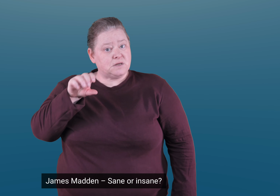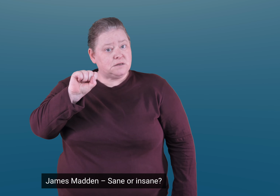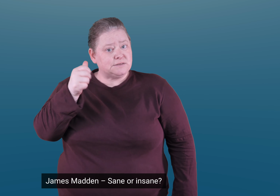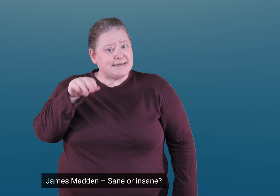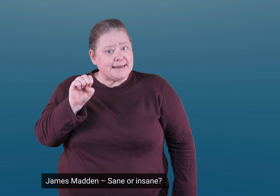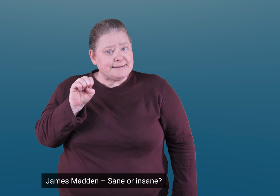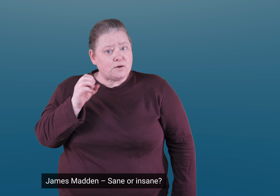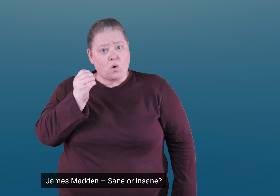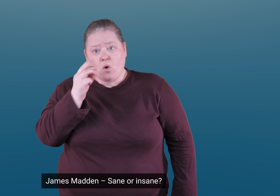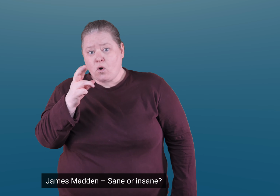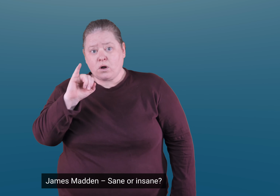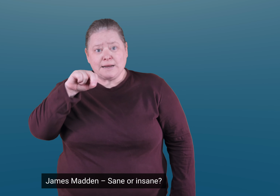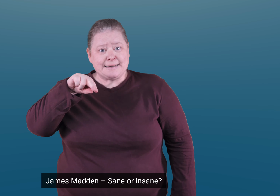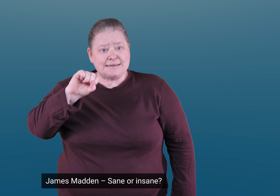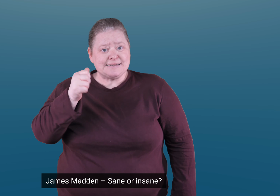Sane or insane?